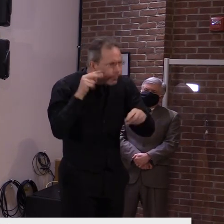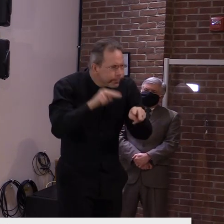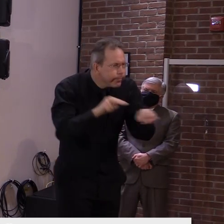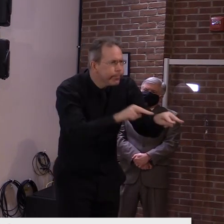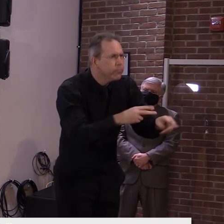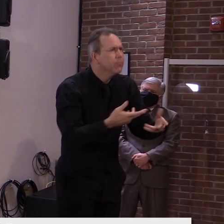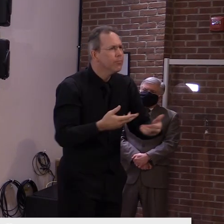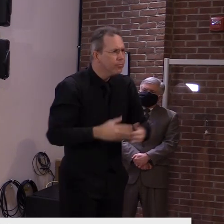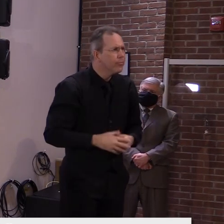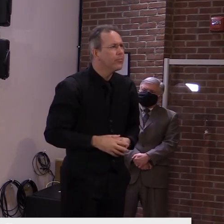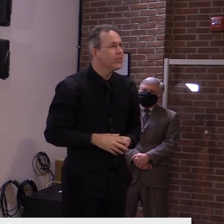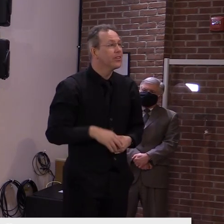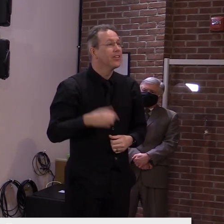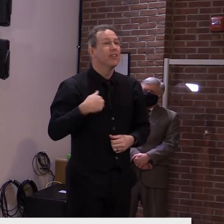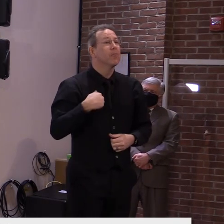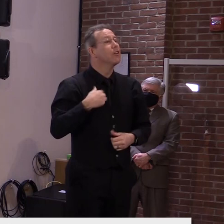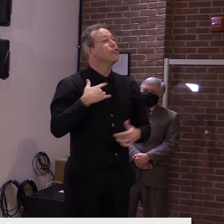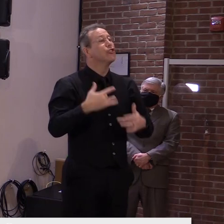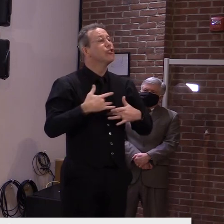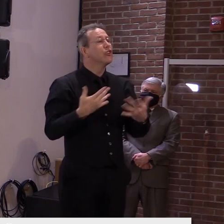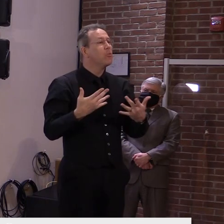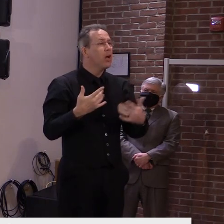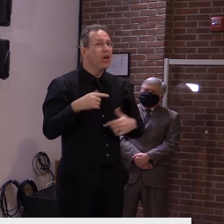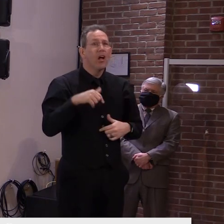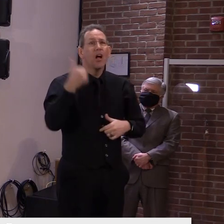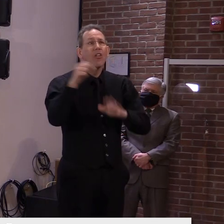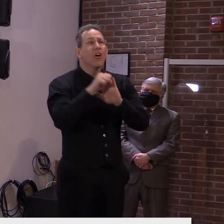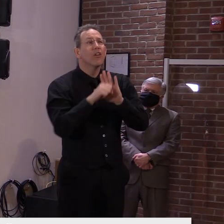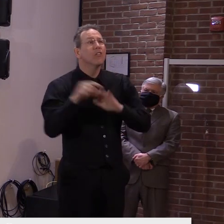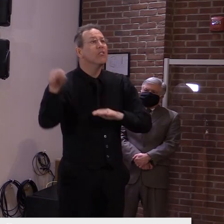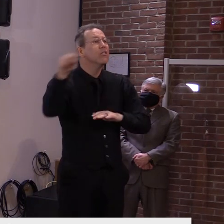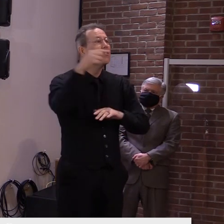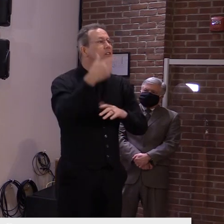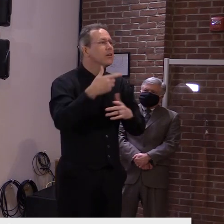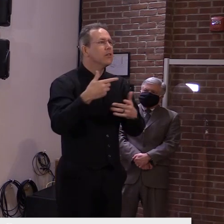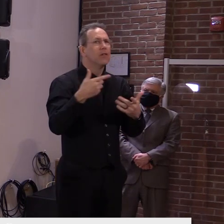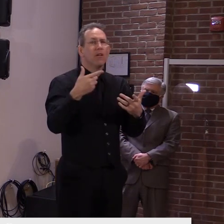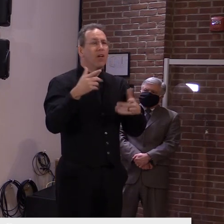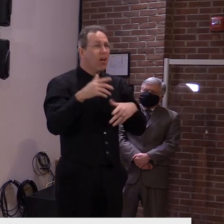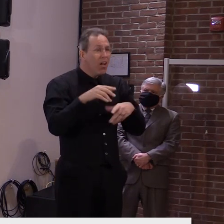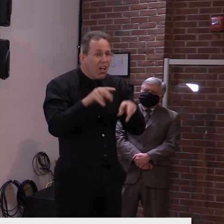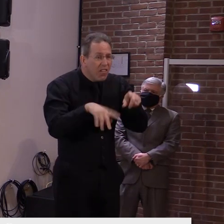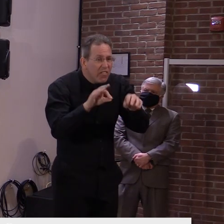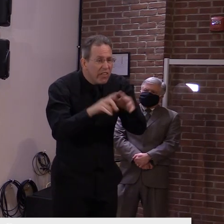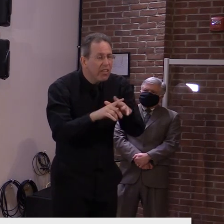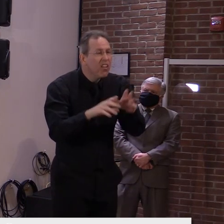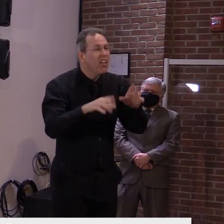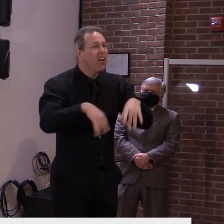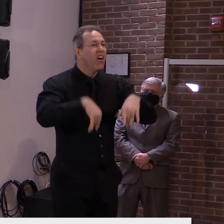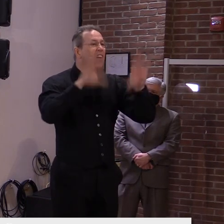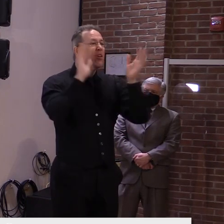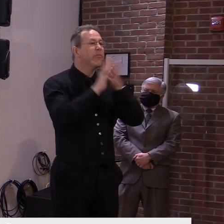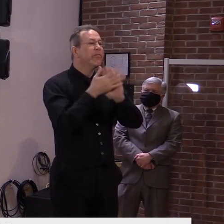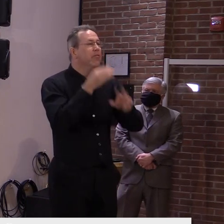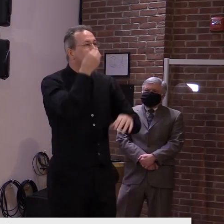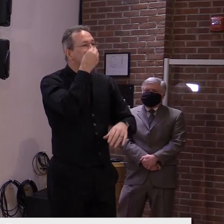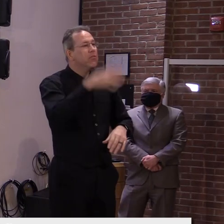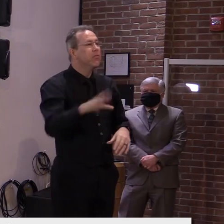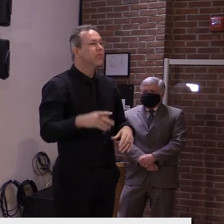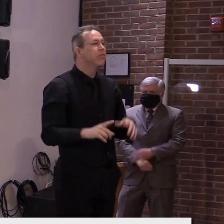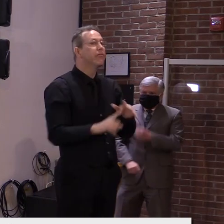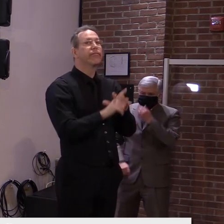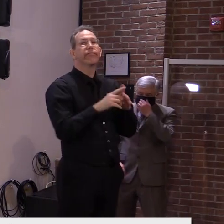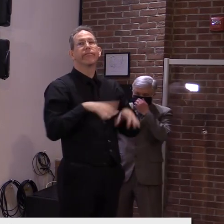on testing, which has led to finding fewer cases, which hasn't been the case in Vermont. We continue to test. We have a